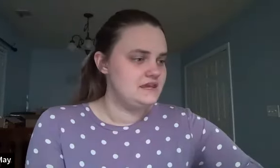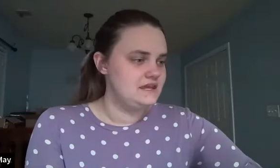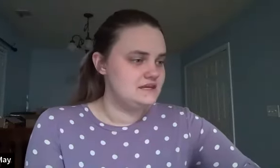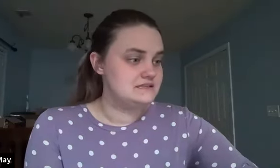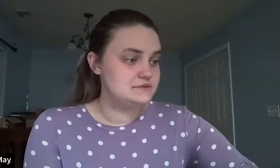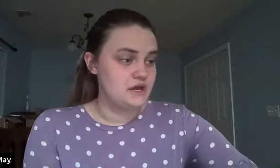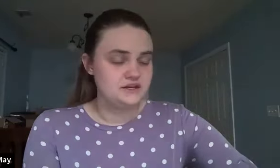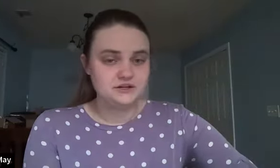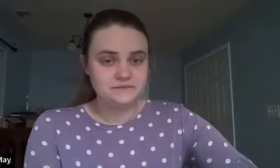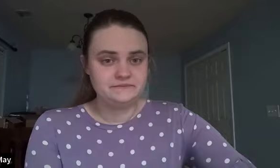Then spider,